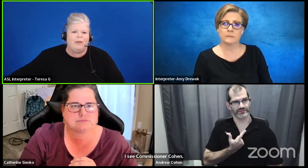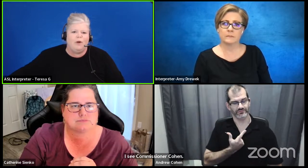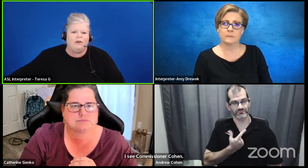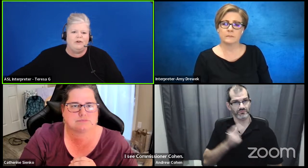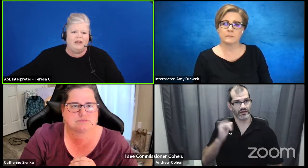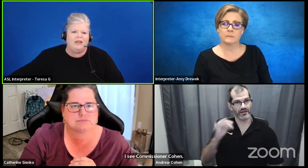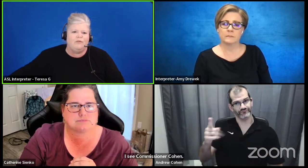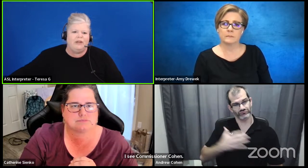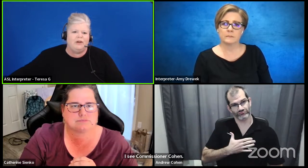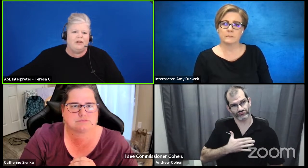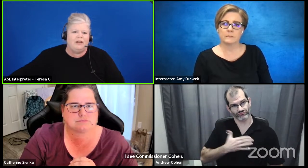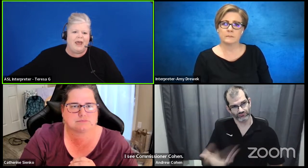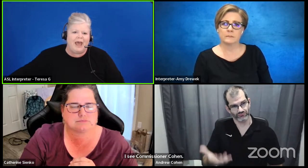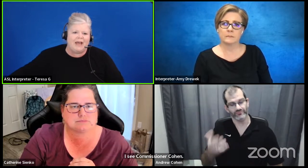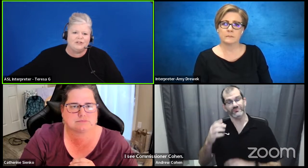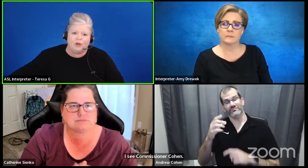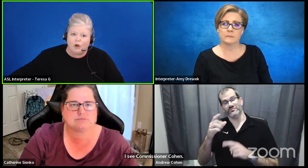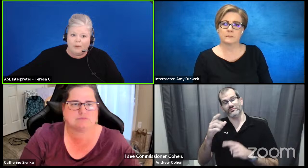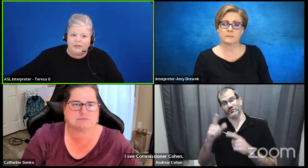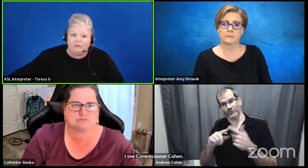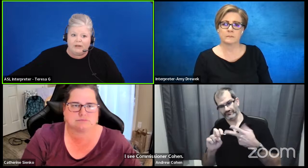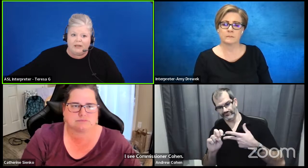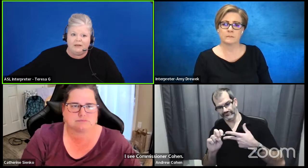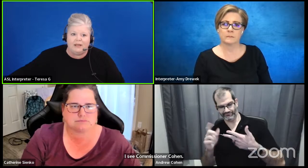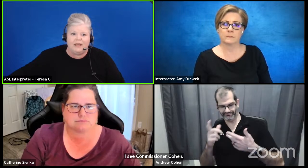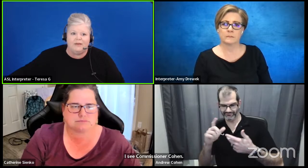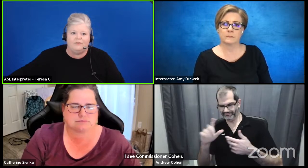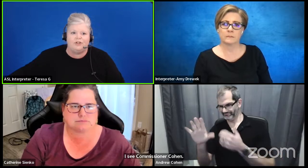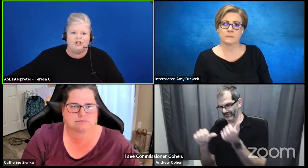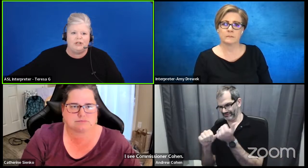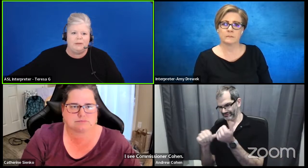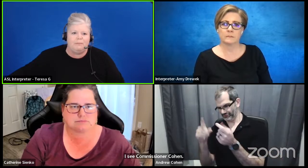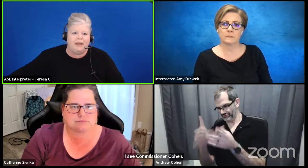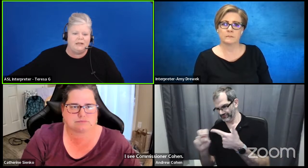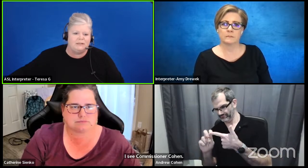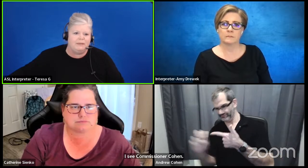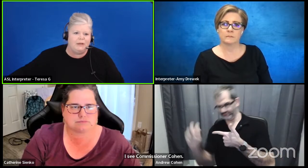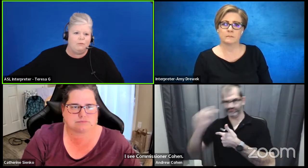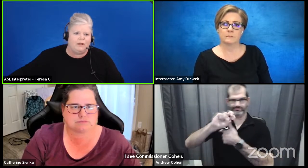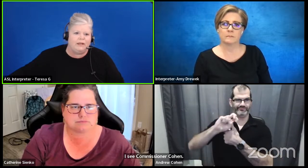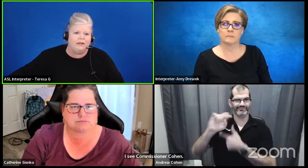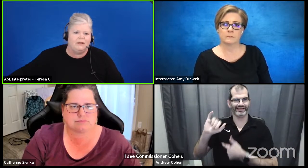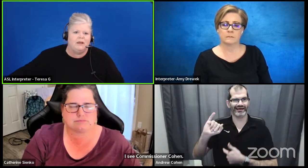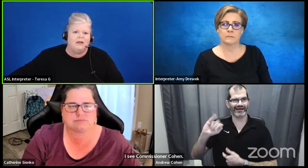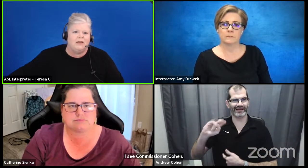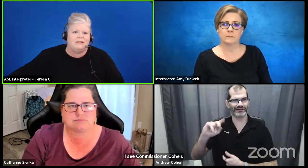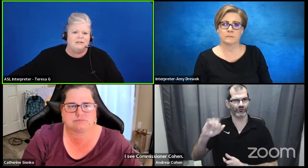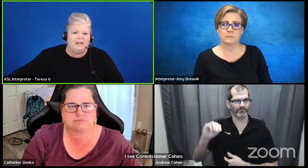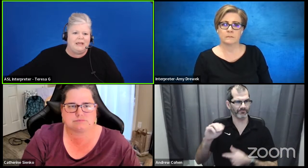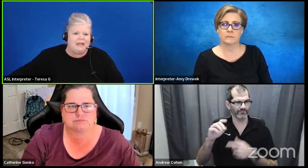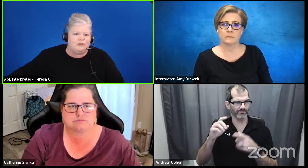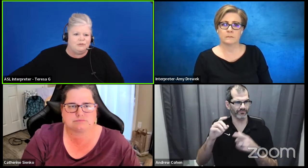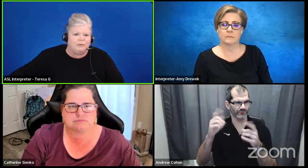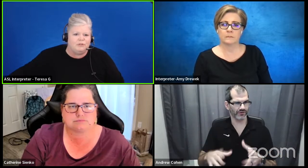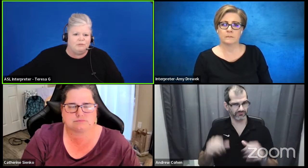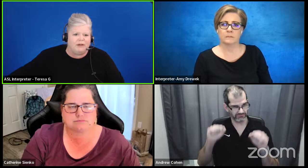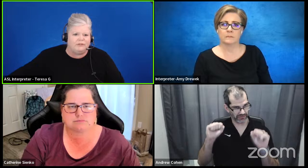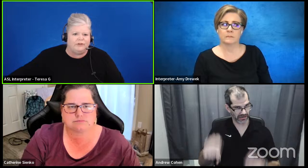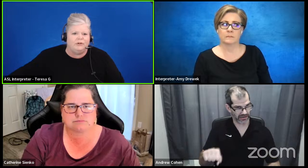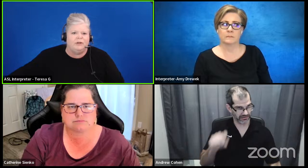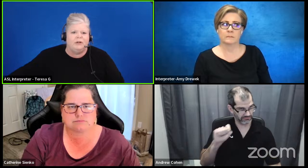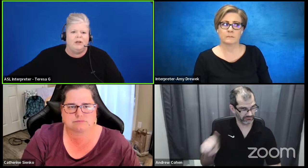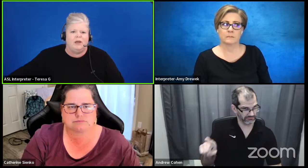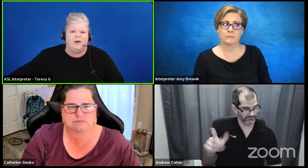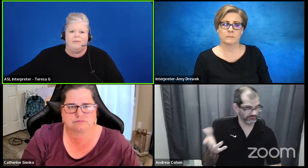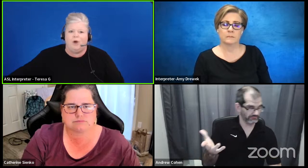So I'm wondering if we could ask Carmen Green if she might be willing to be interim